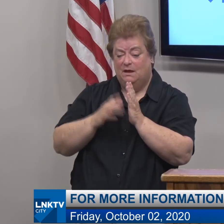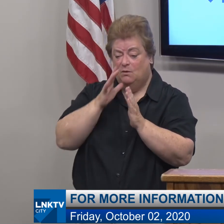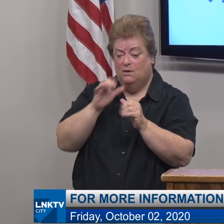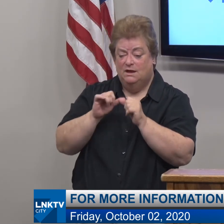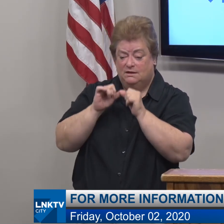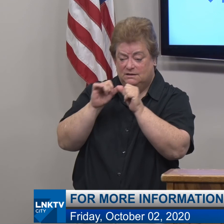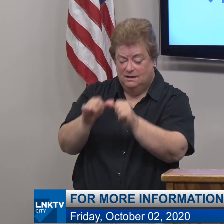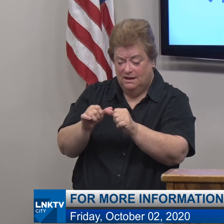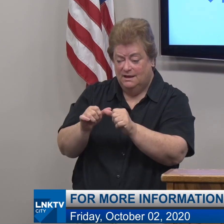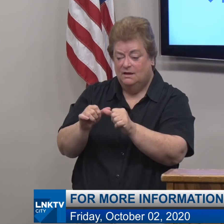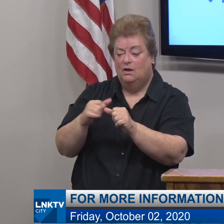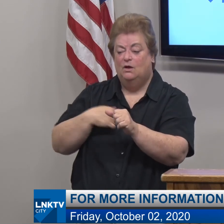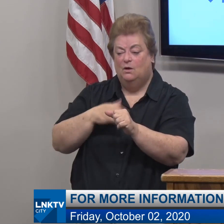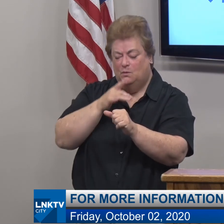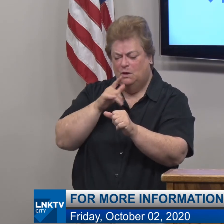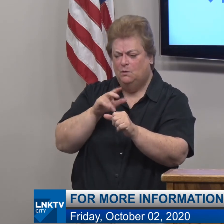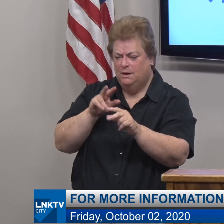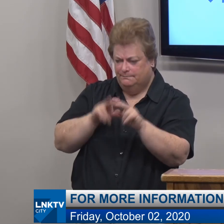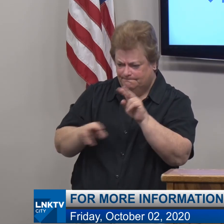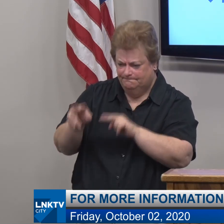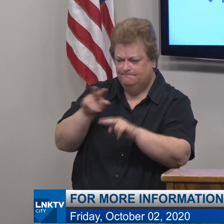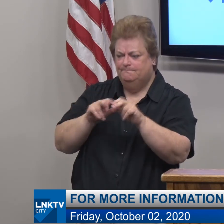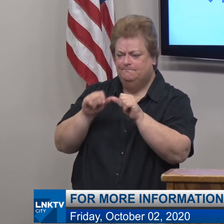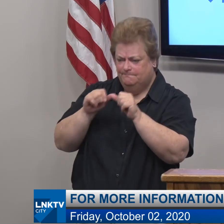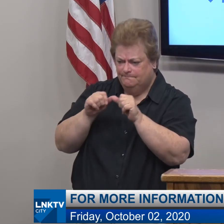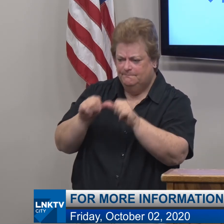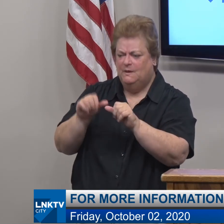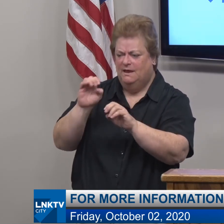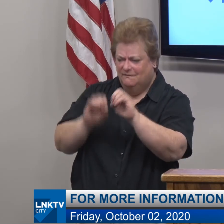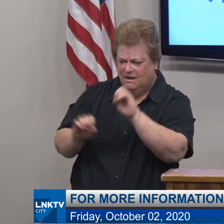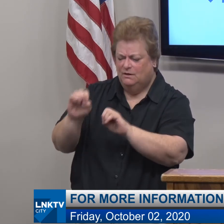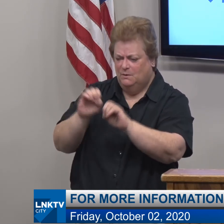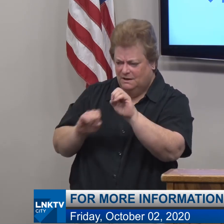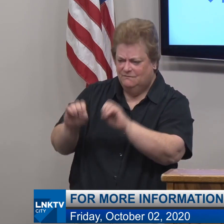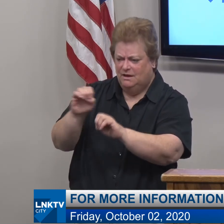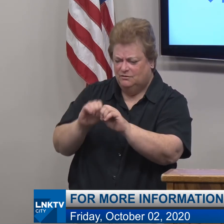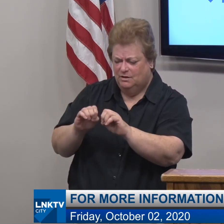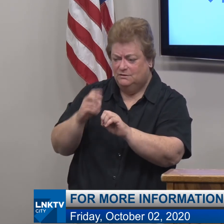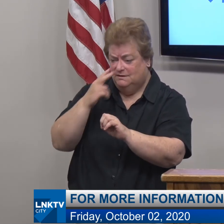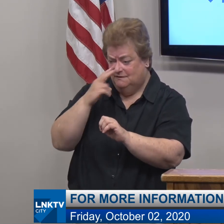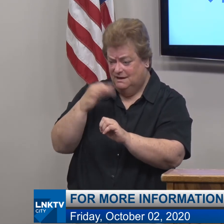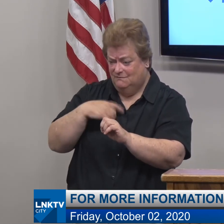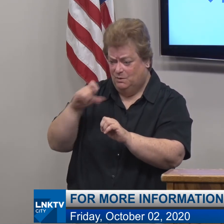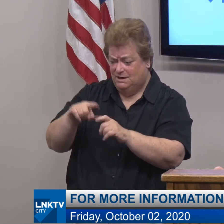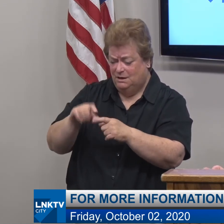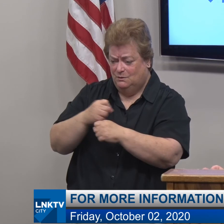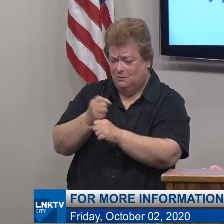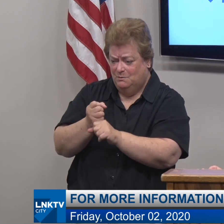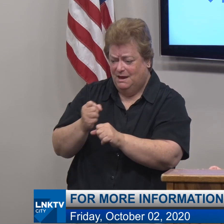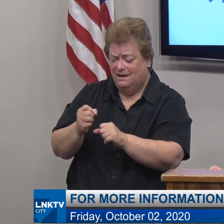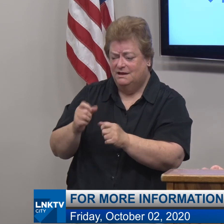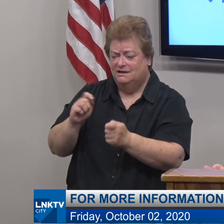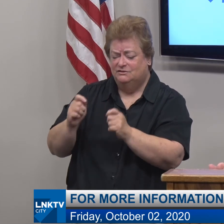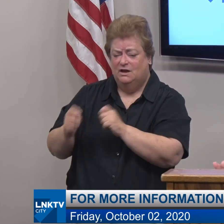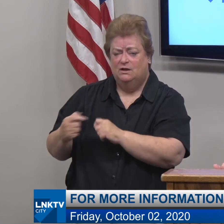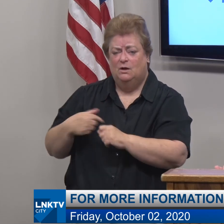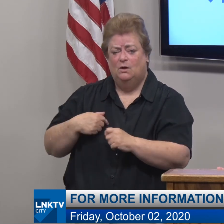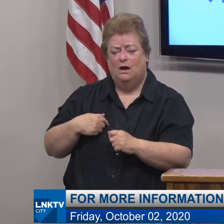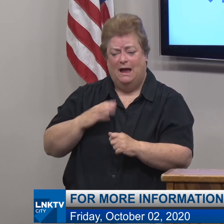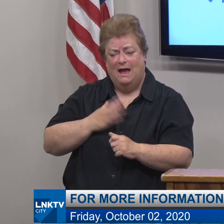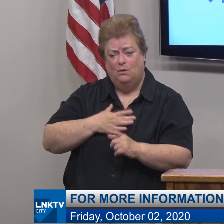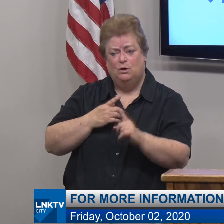continuously evaluate where we're at and what changes we can make. Our goal is to get things back to a